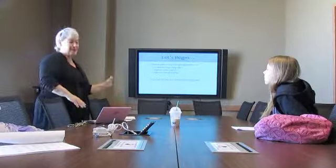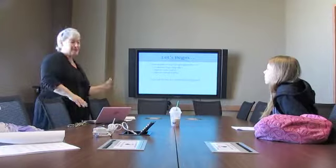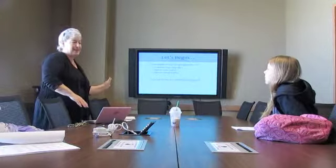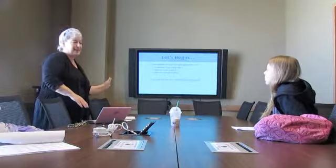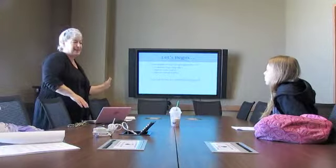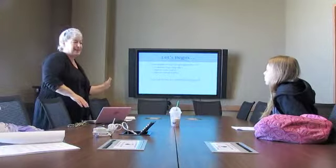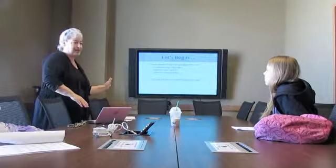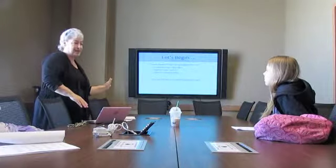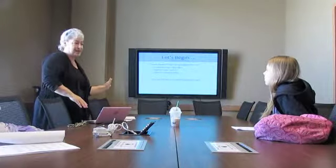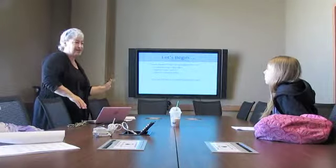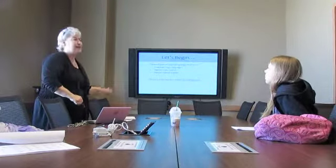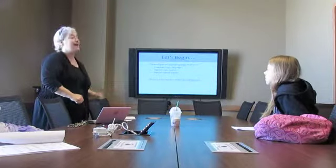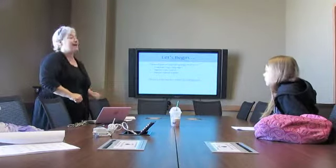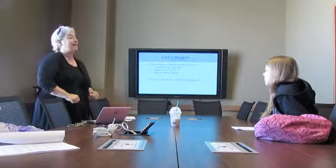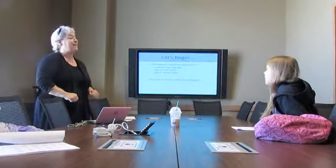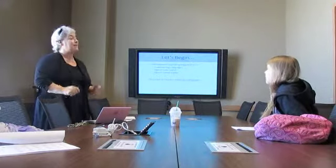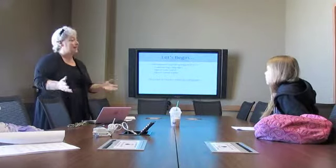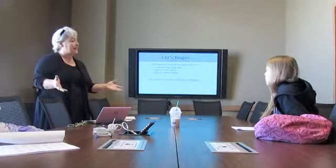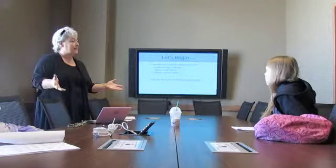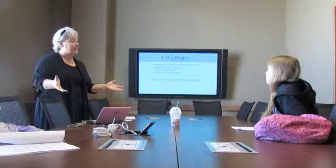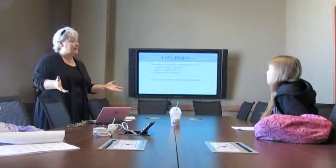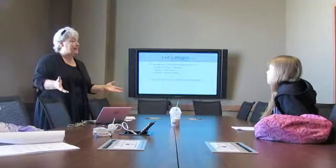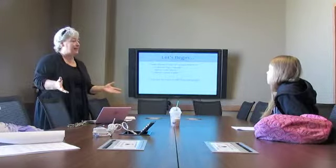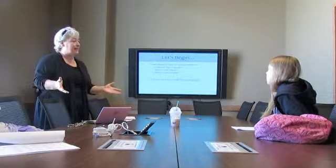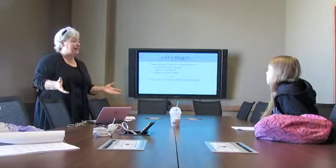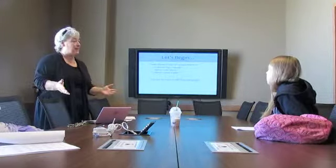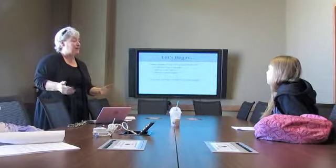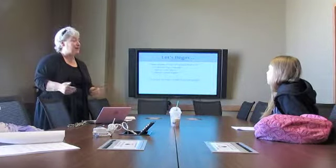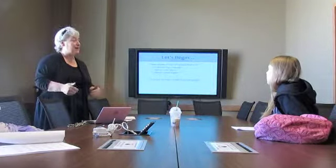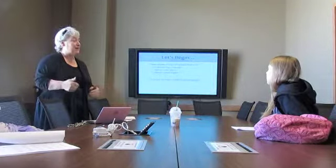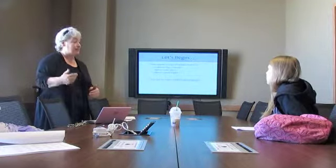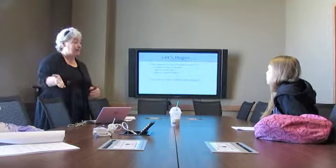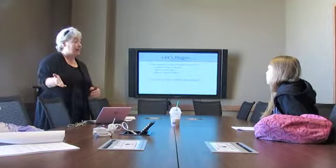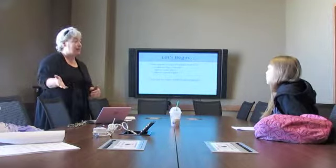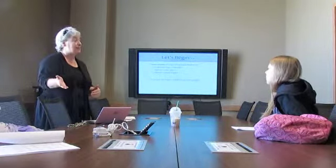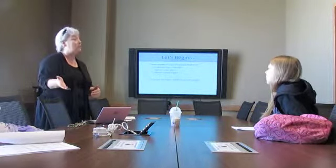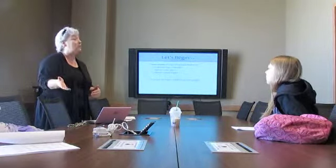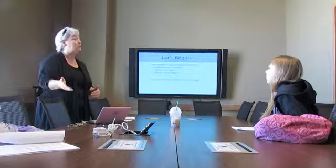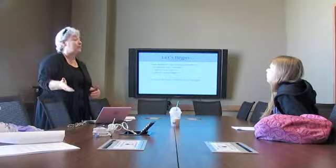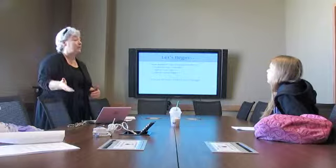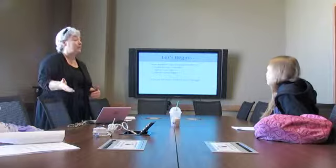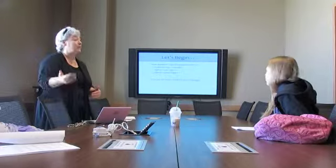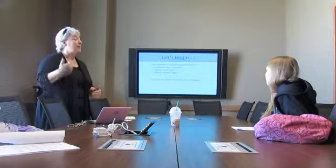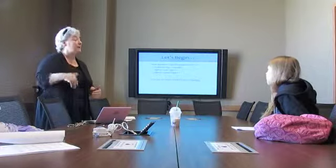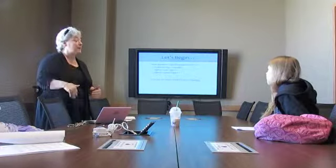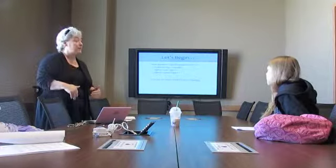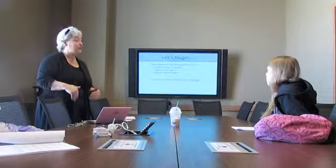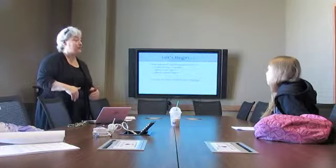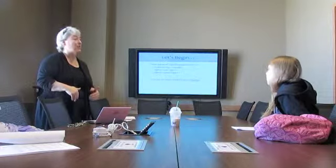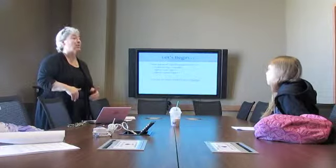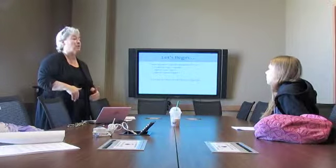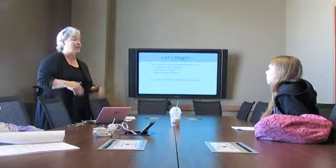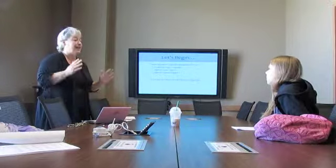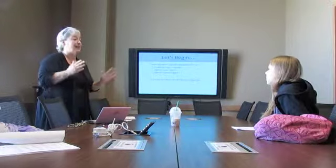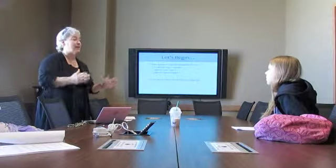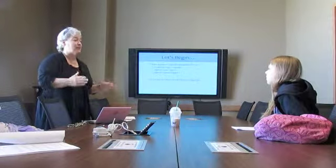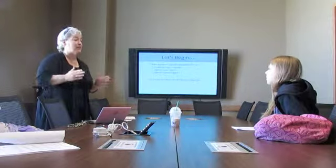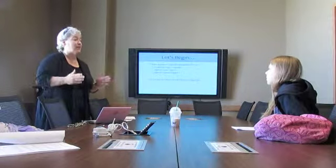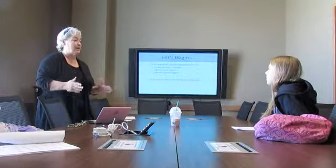uses ASL signs. And then signed exact English is what is taught in schools to help deaf children learn English language